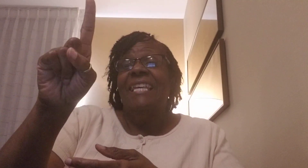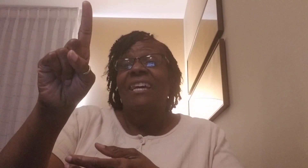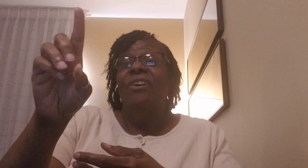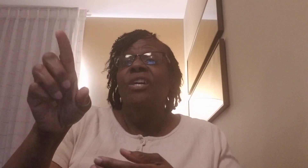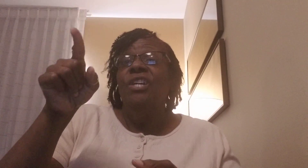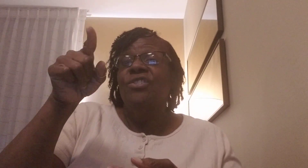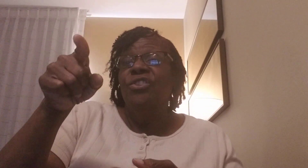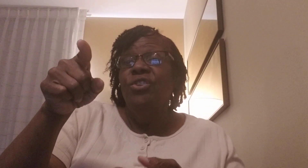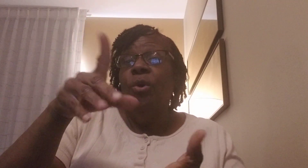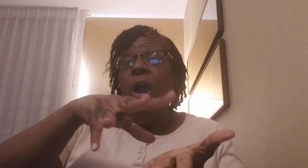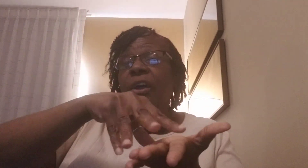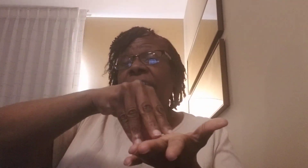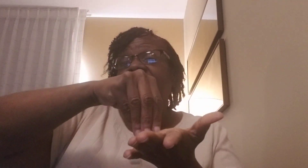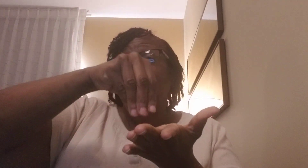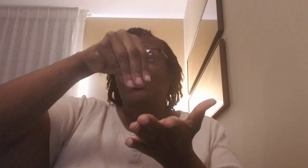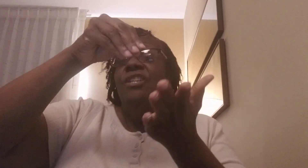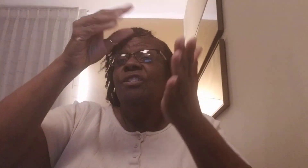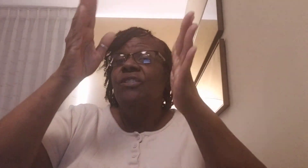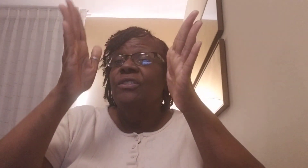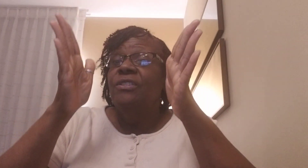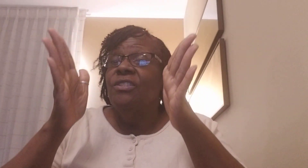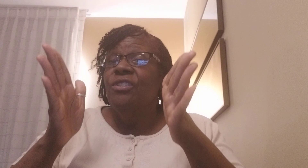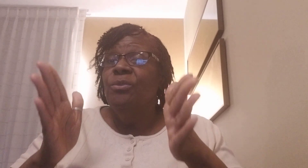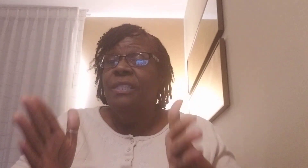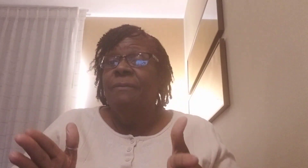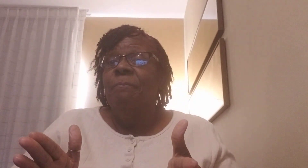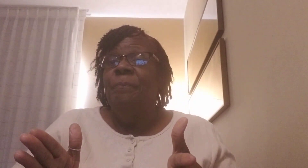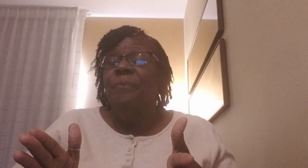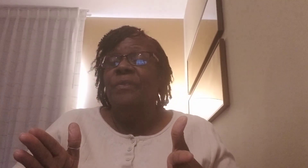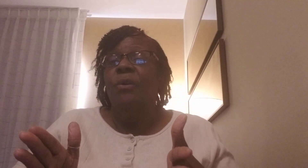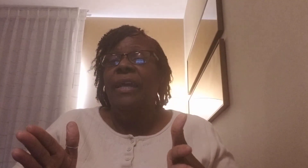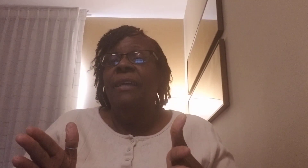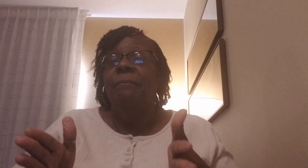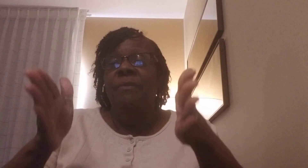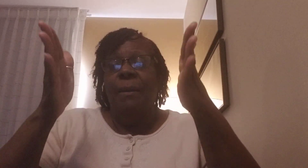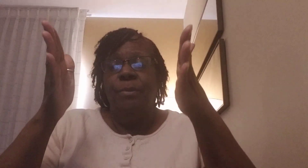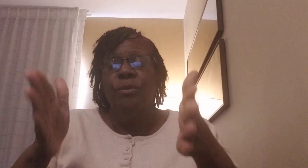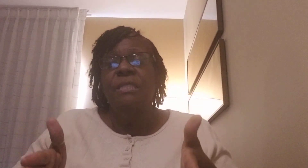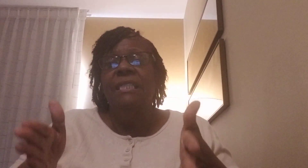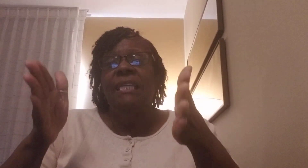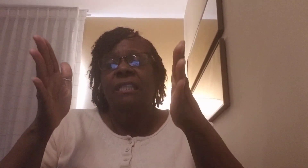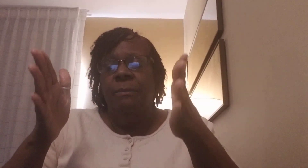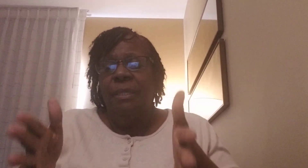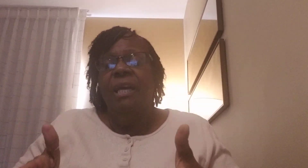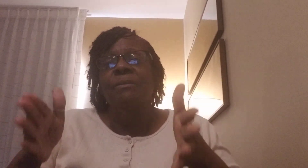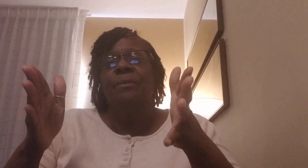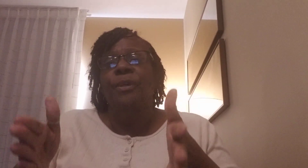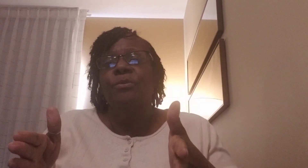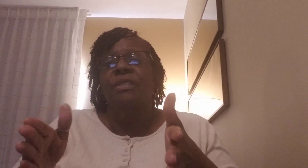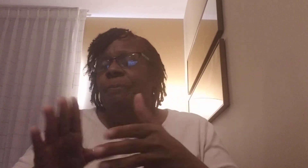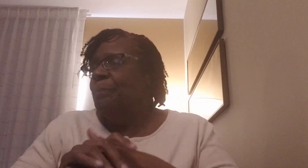ASL, so you are a student. Okay? That person ending, it becomes a person. All